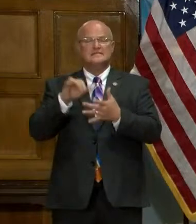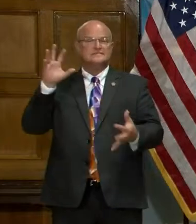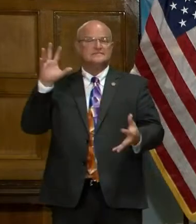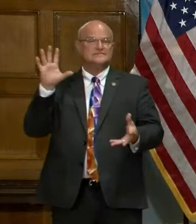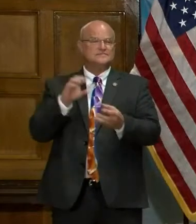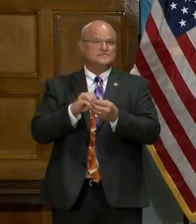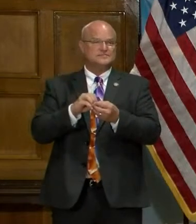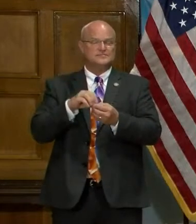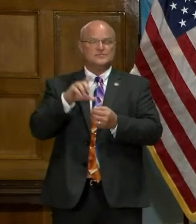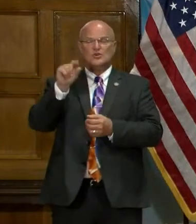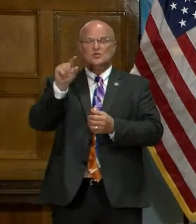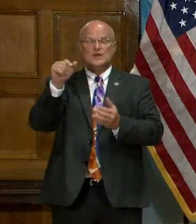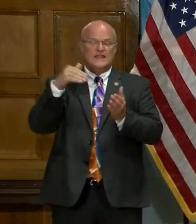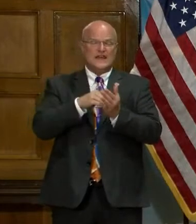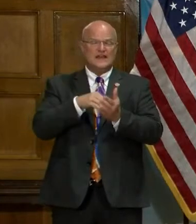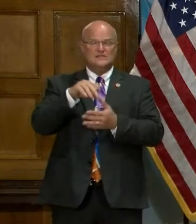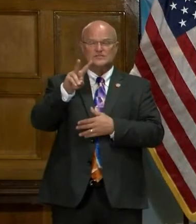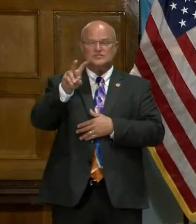our total to